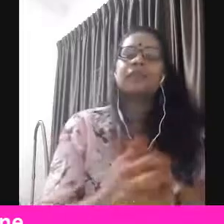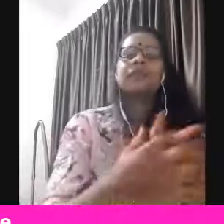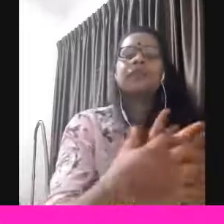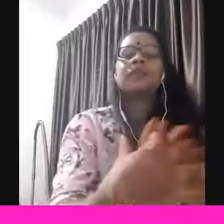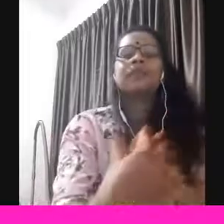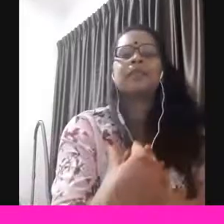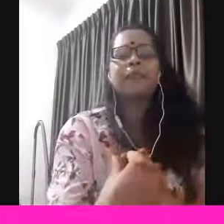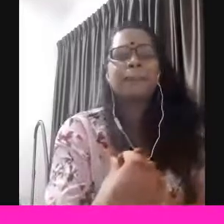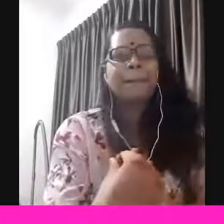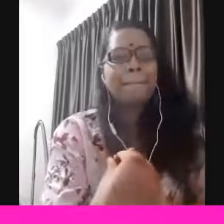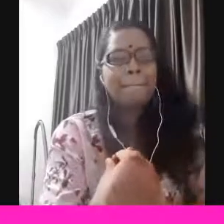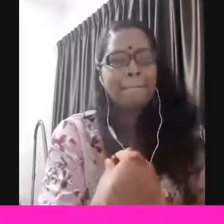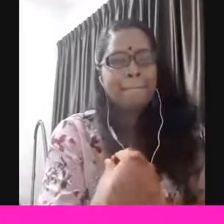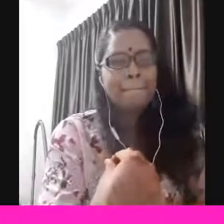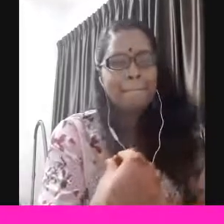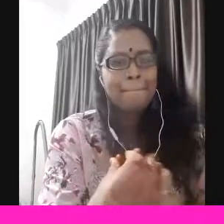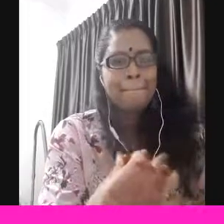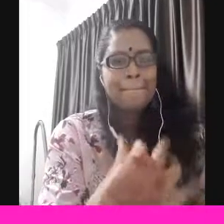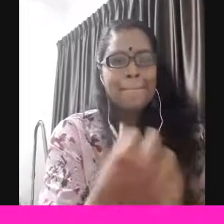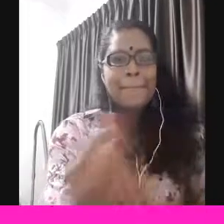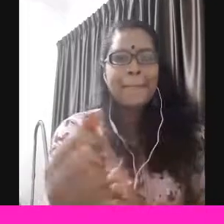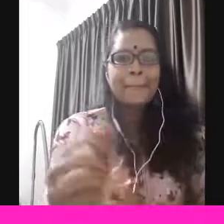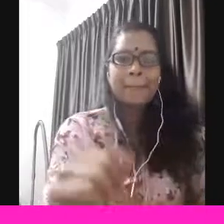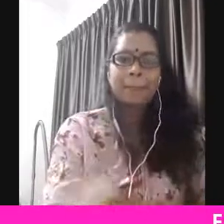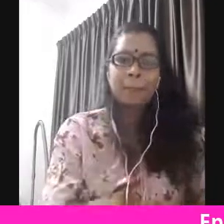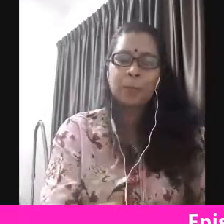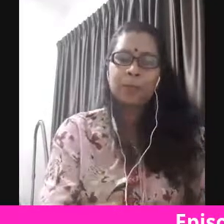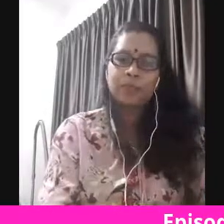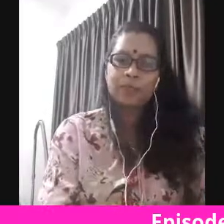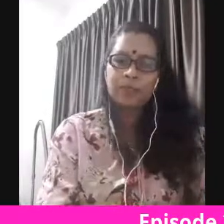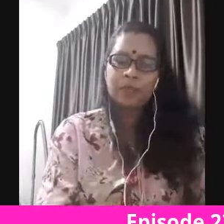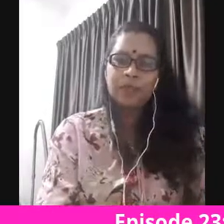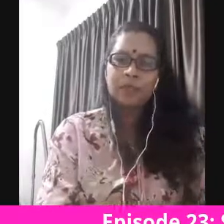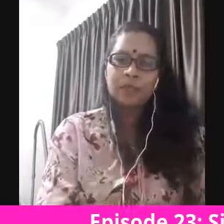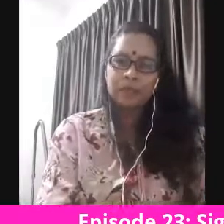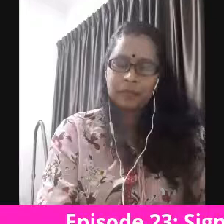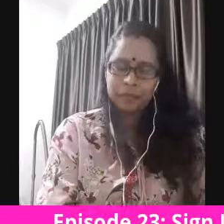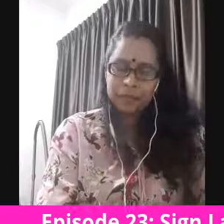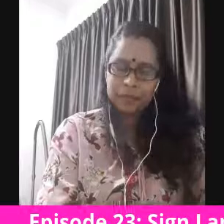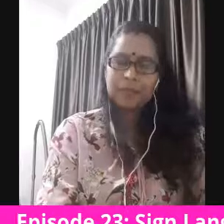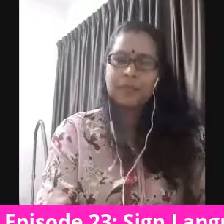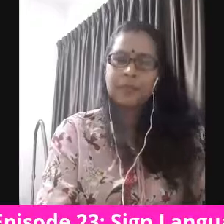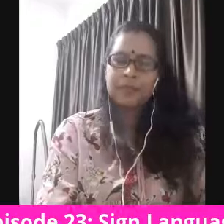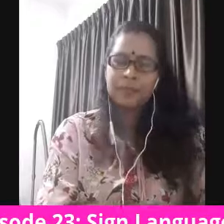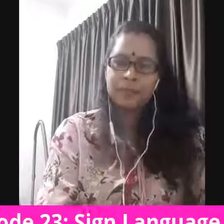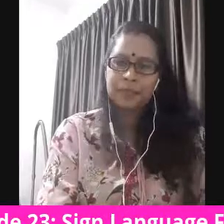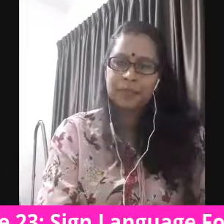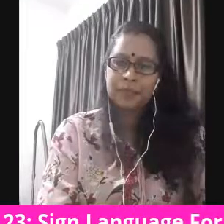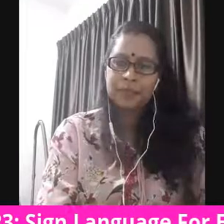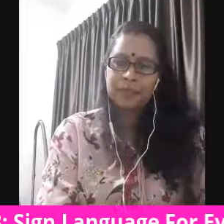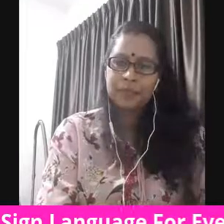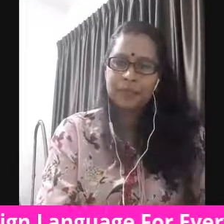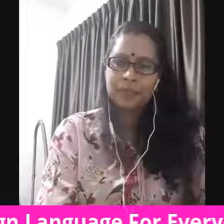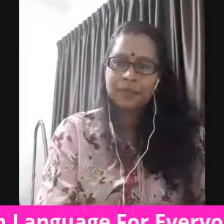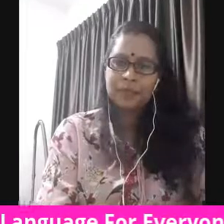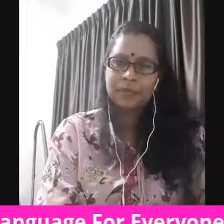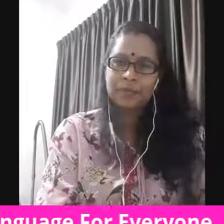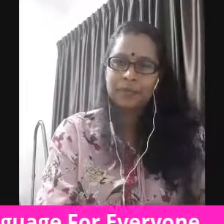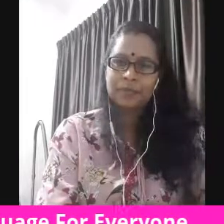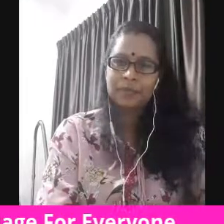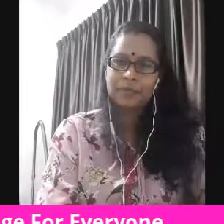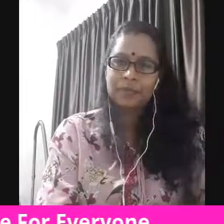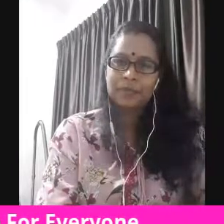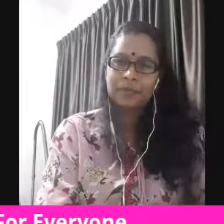sports. Diving sports, they have their own sets of sign language. Like for